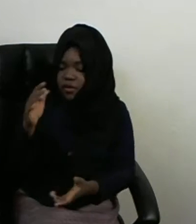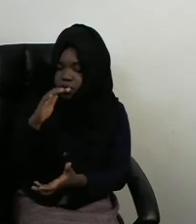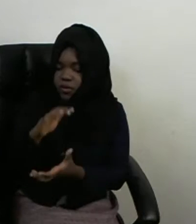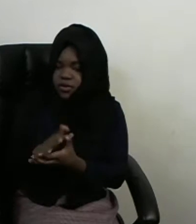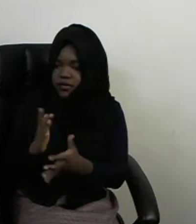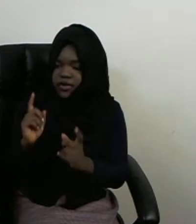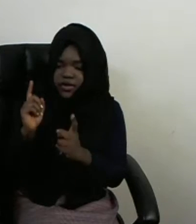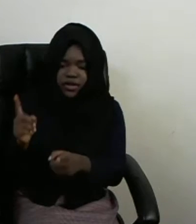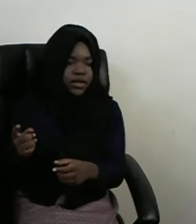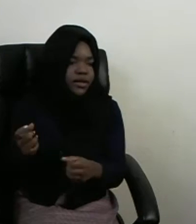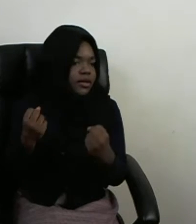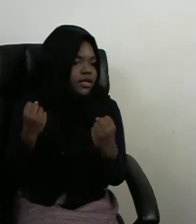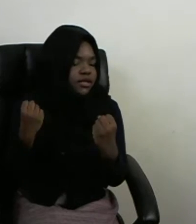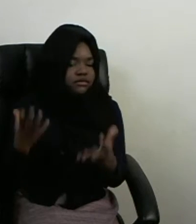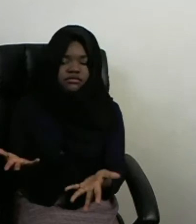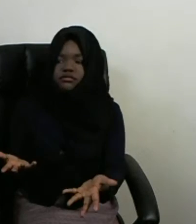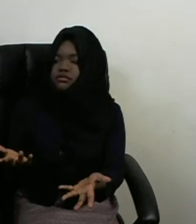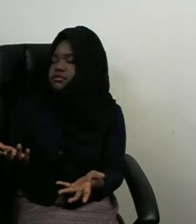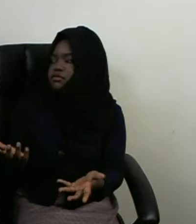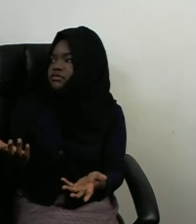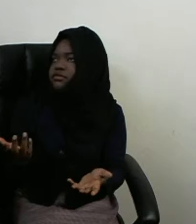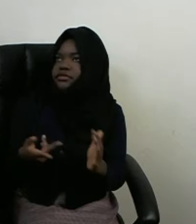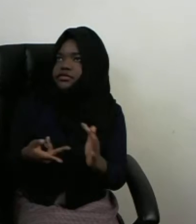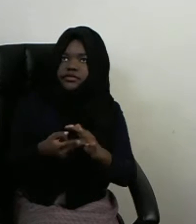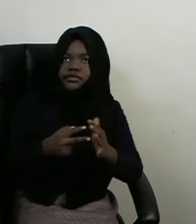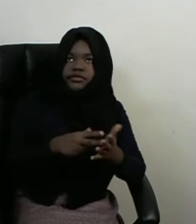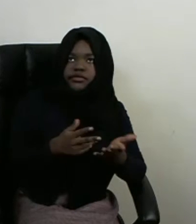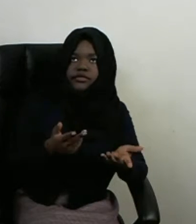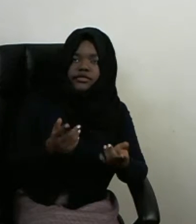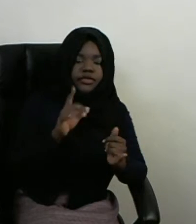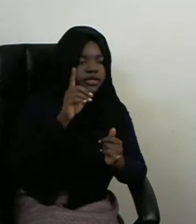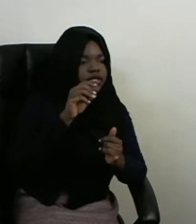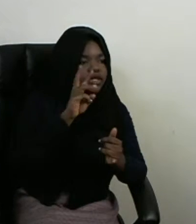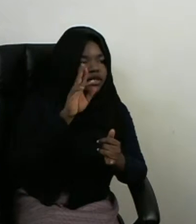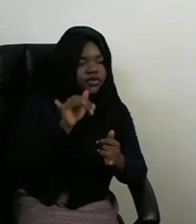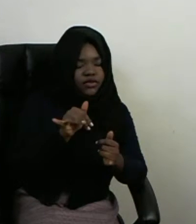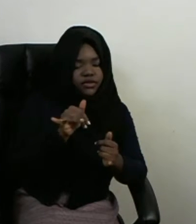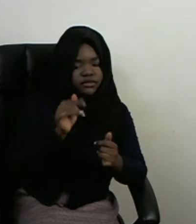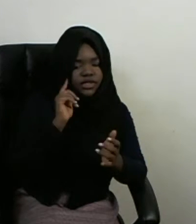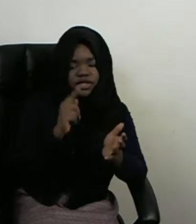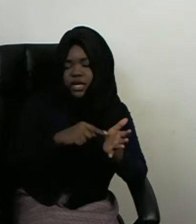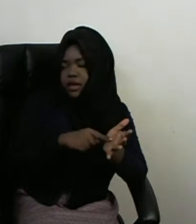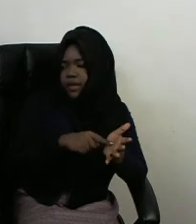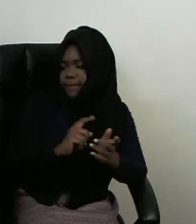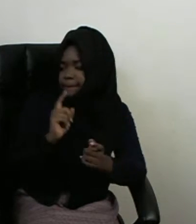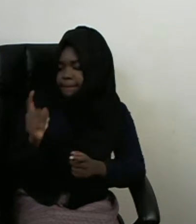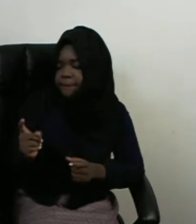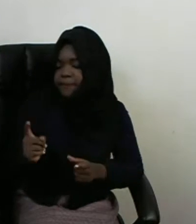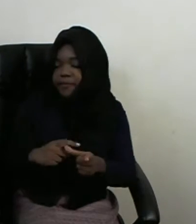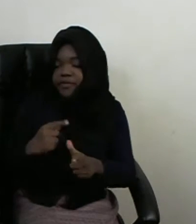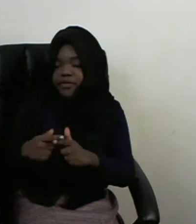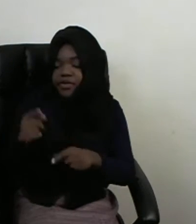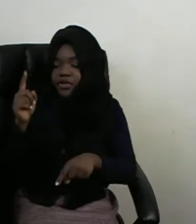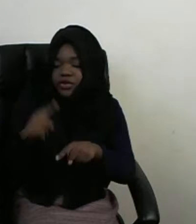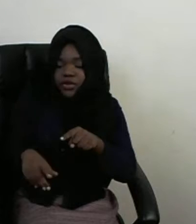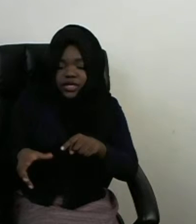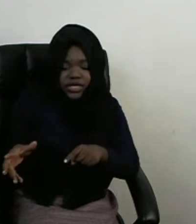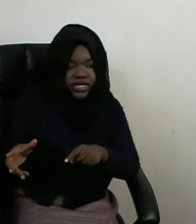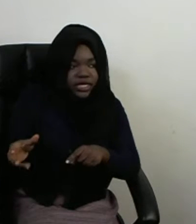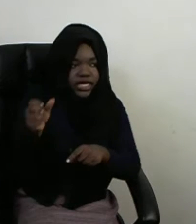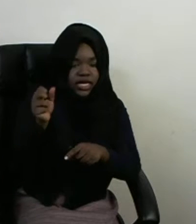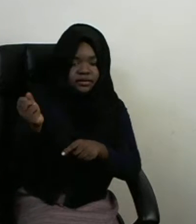a ton of anything, meaning like a dower, then do not take anything